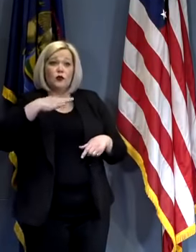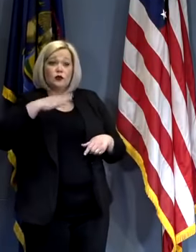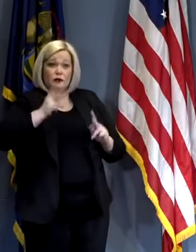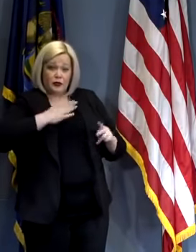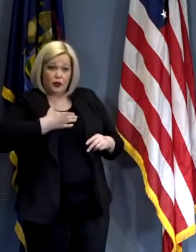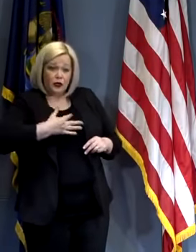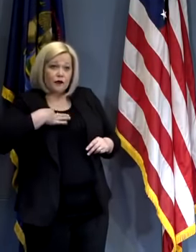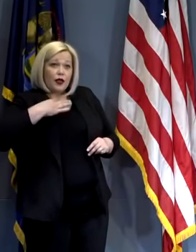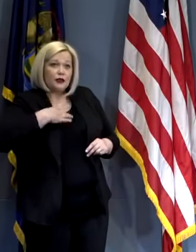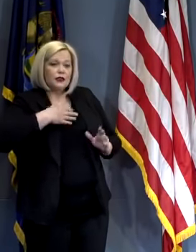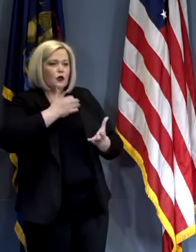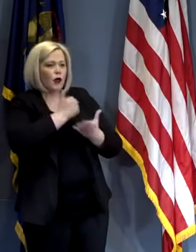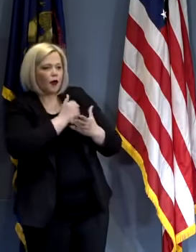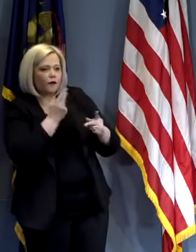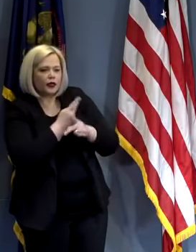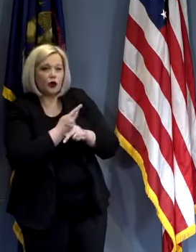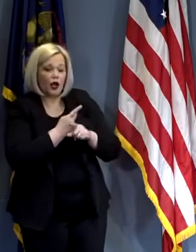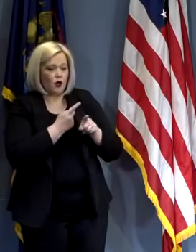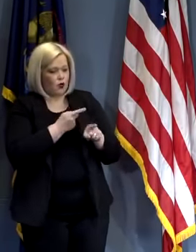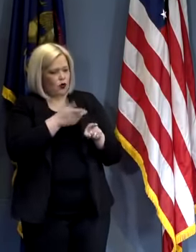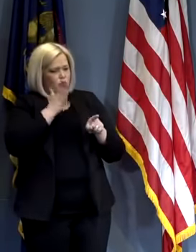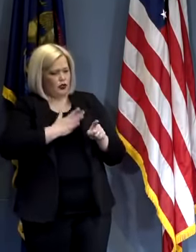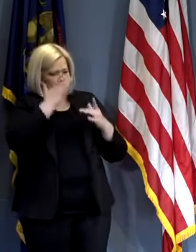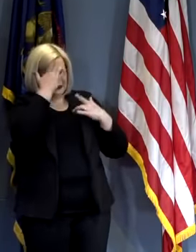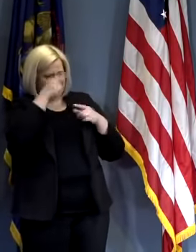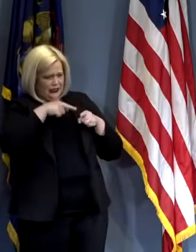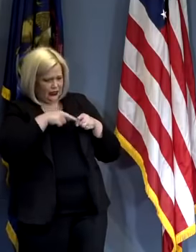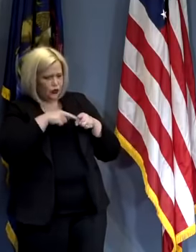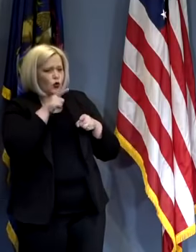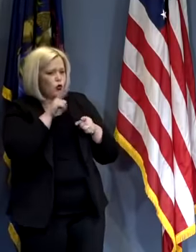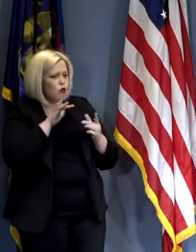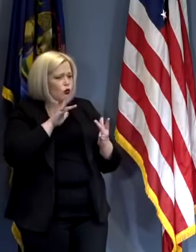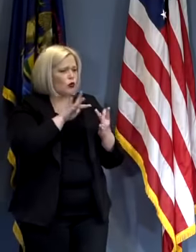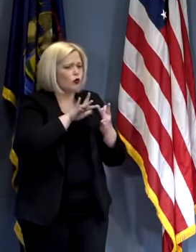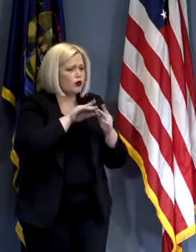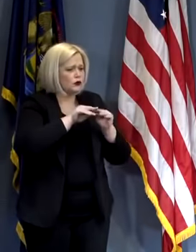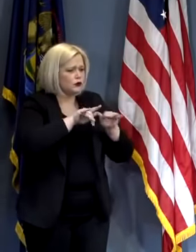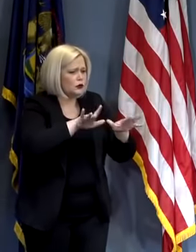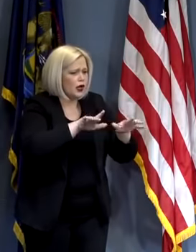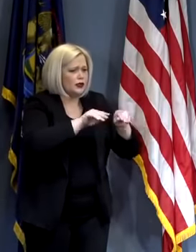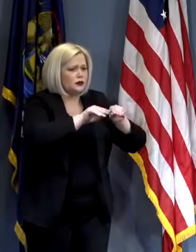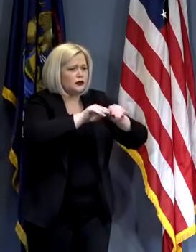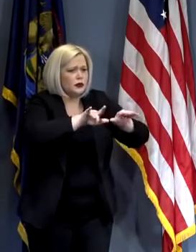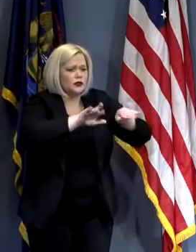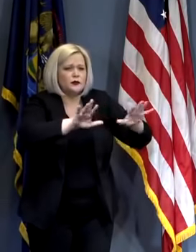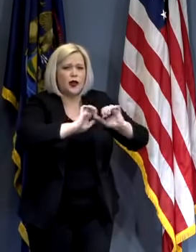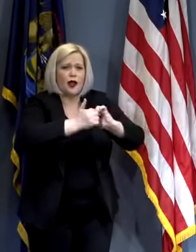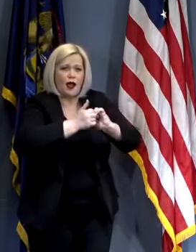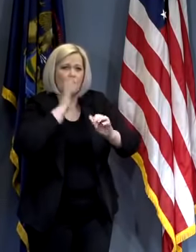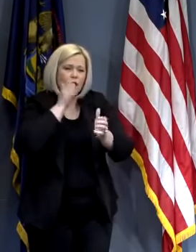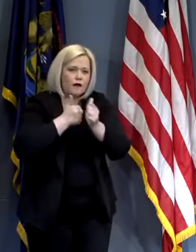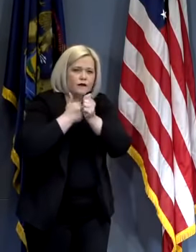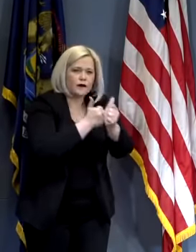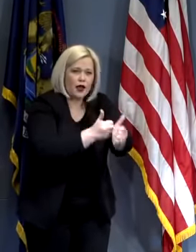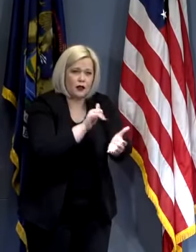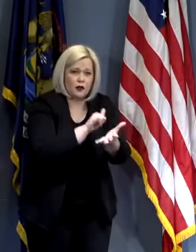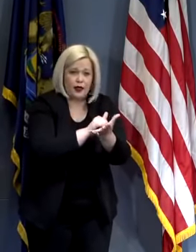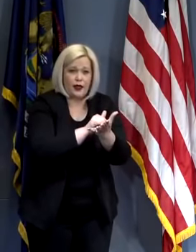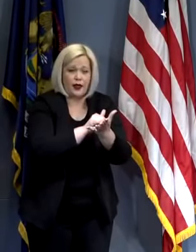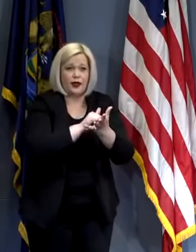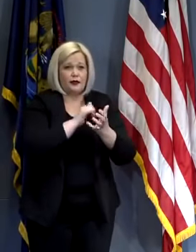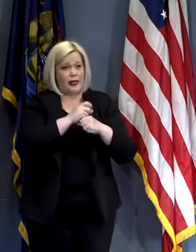be working to help identify those who have come in contact with someone who has tested positive for COVID-19 and